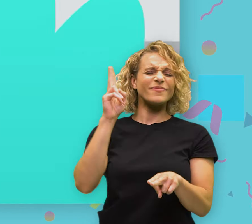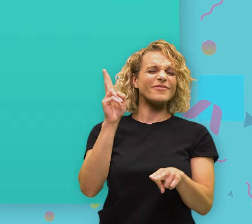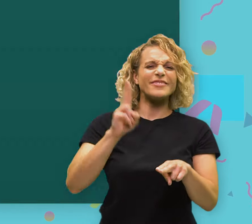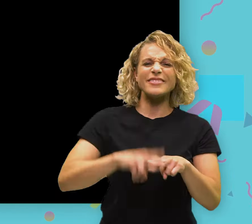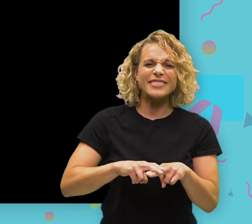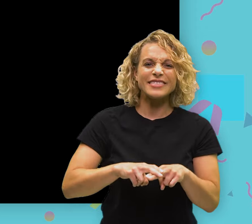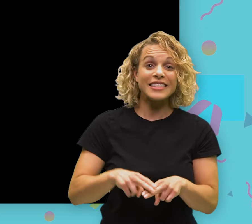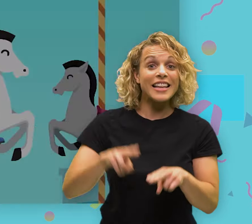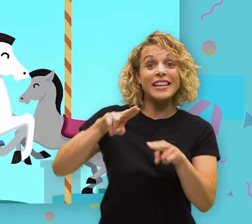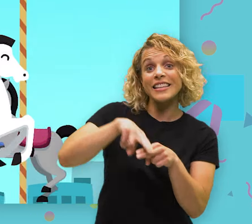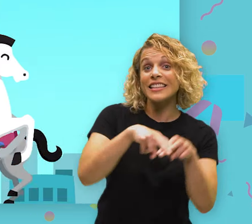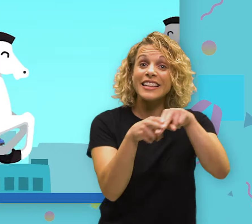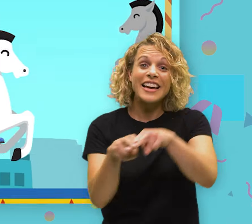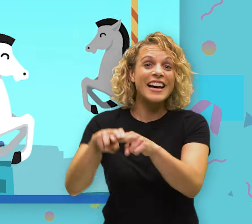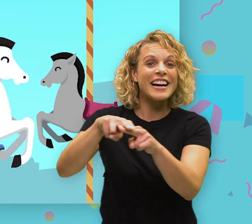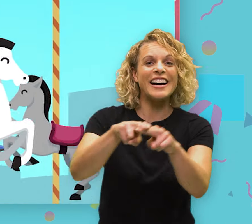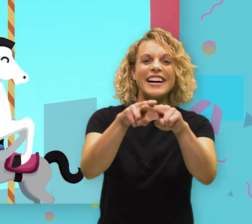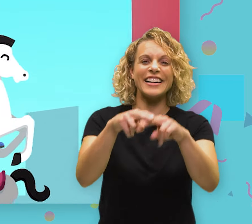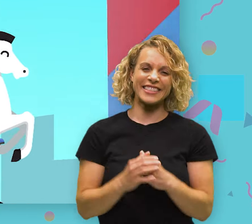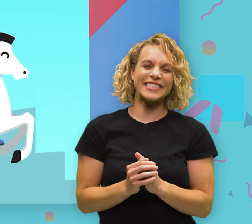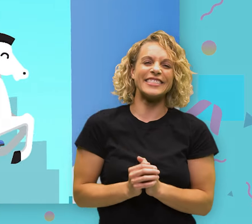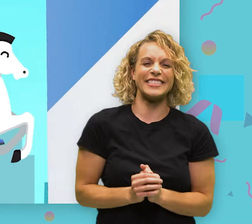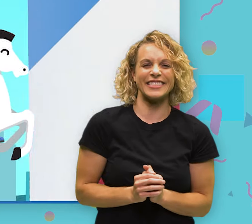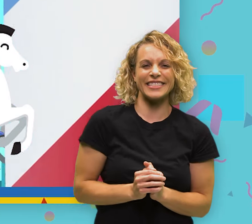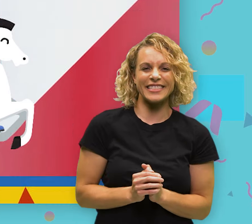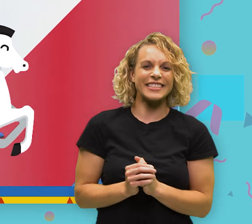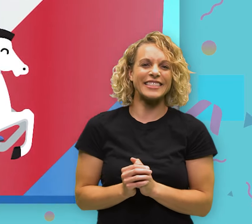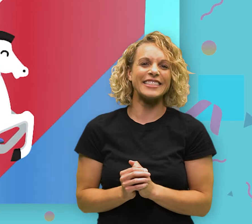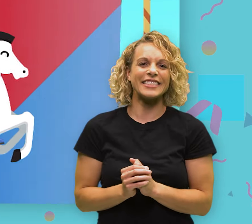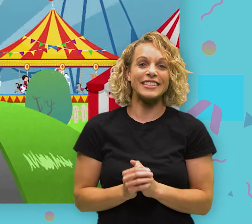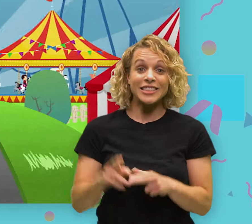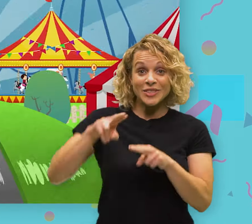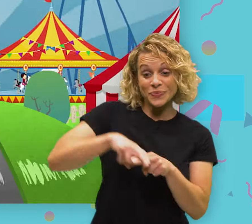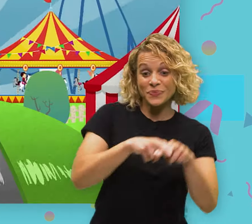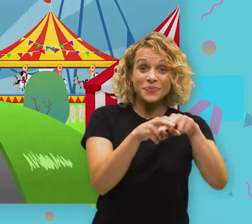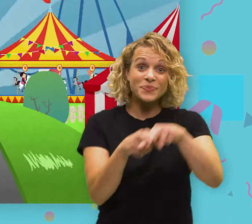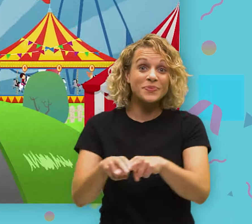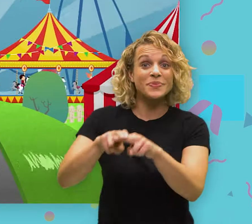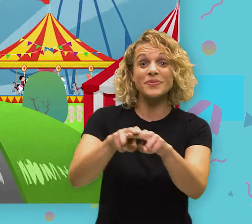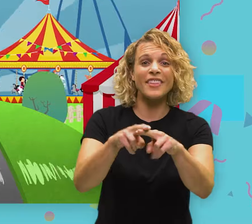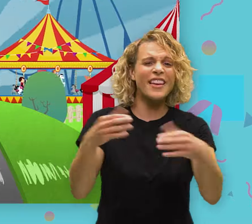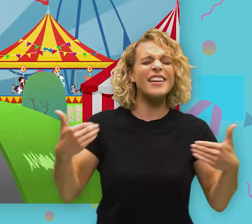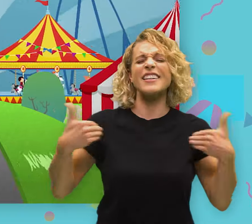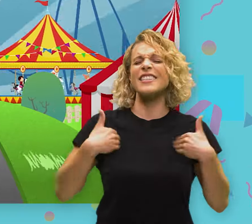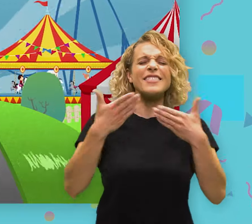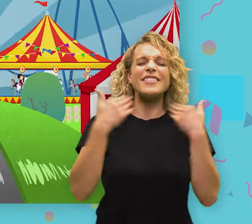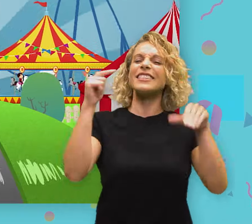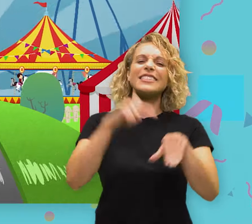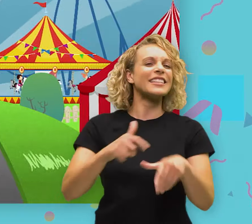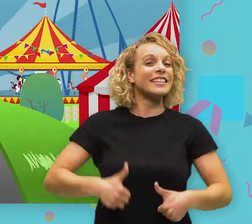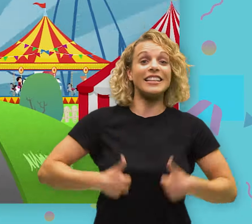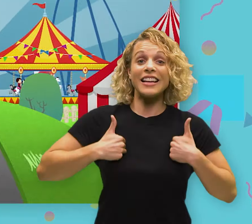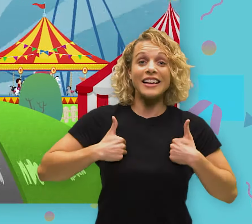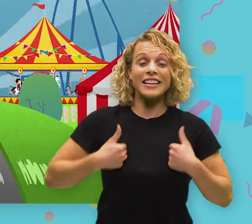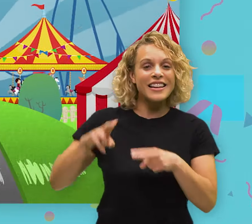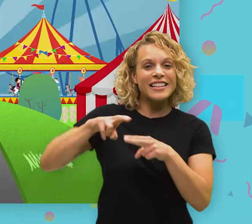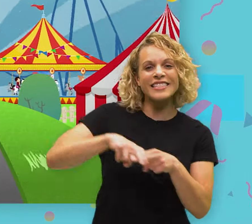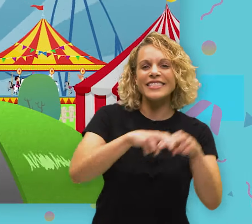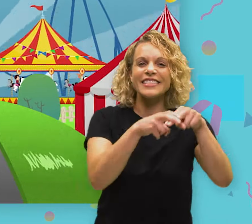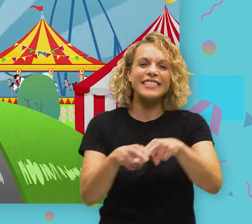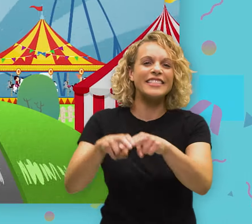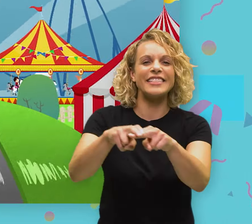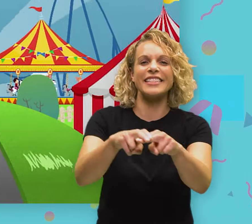So much fun at the theme park. At the theme park, I have the time of my life.